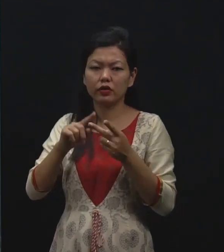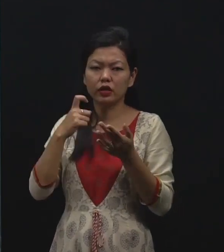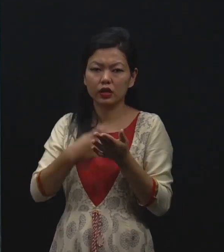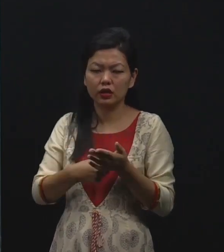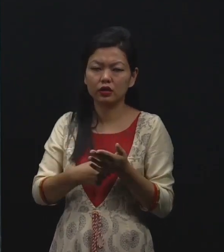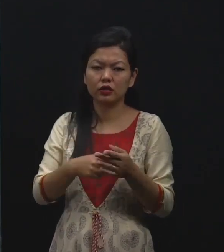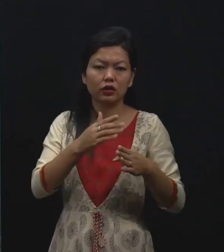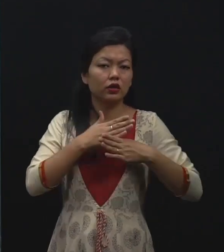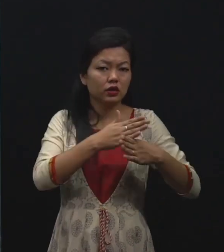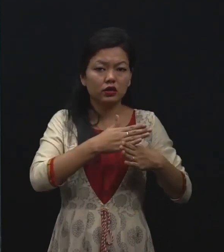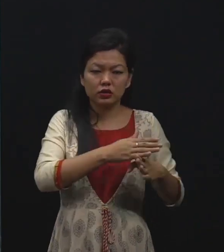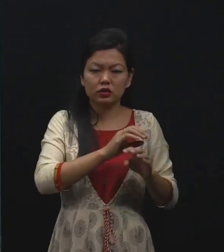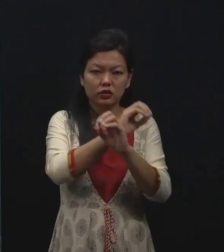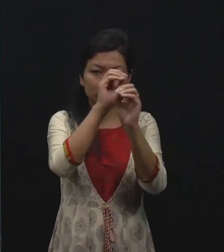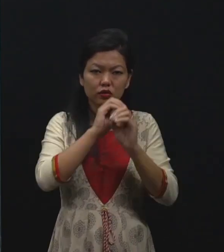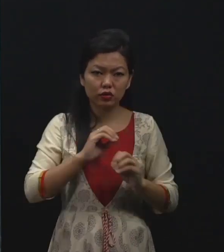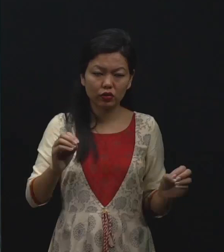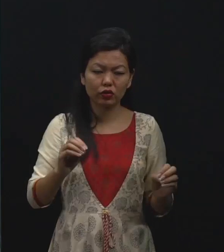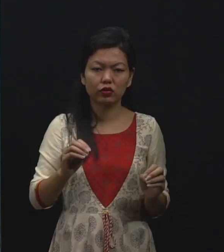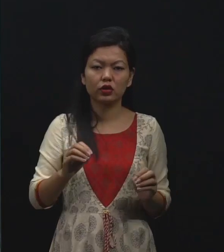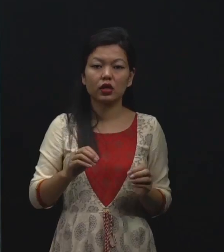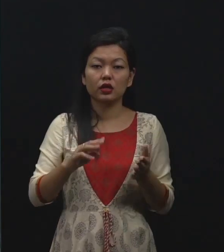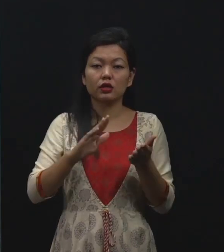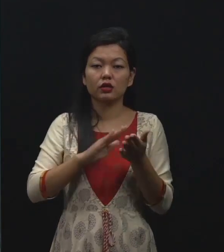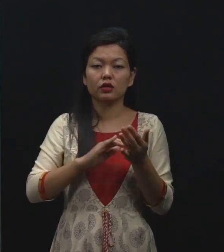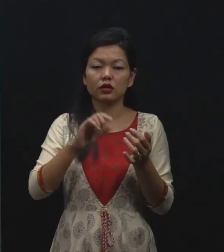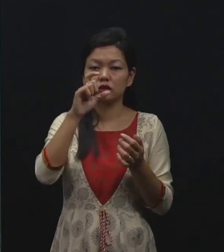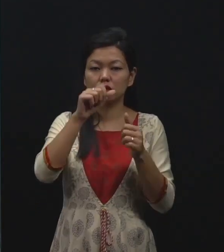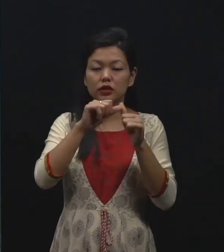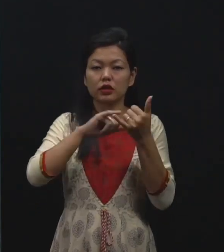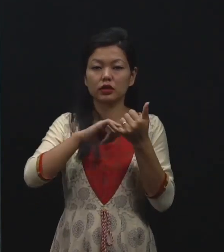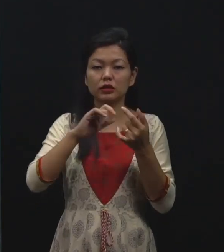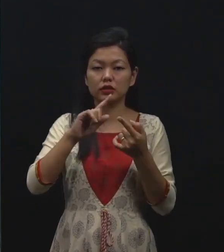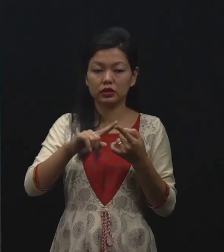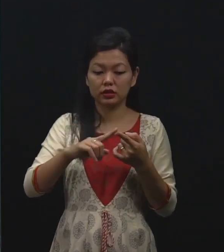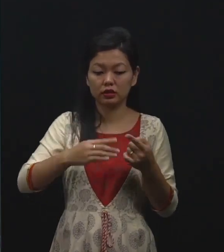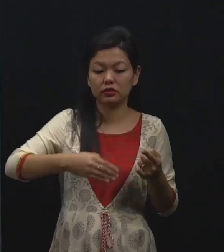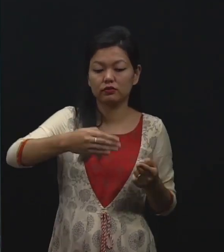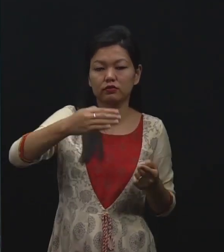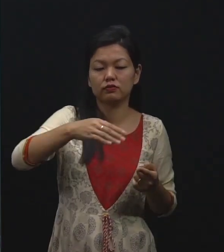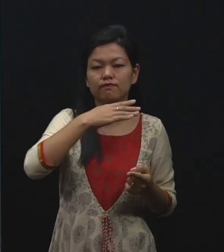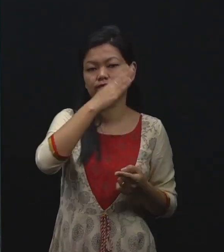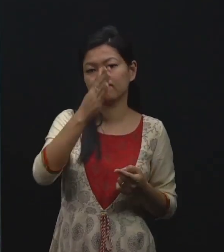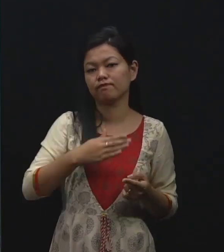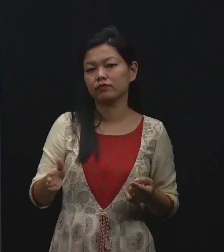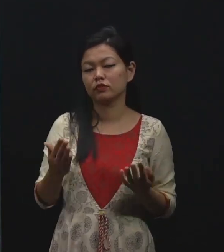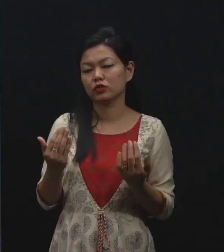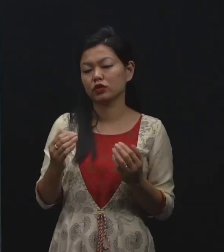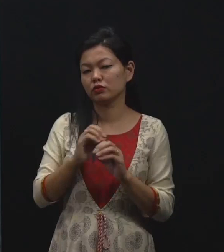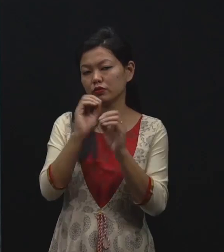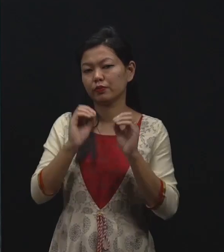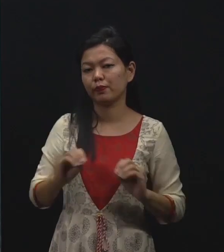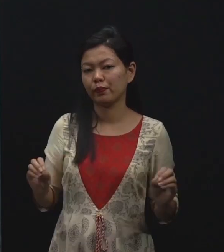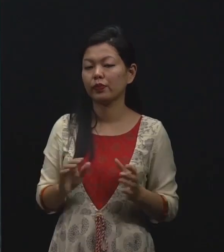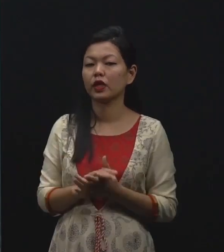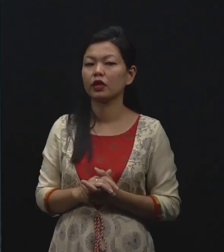person has to go through the FIR, and then only the case will be taken forward to any courts, okay? It could be a Supreme Court,